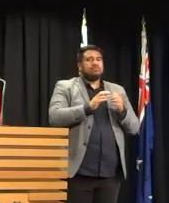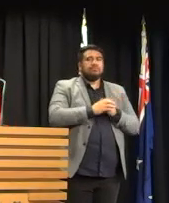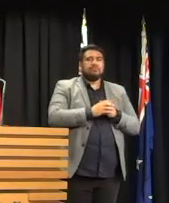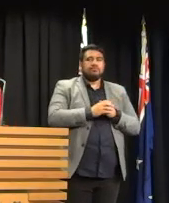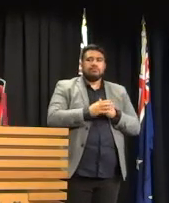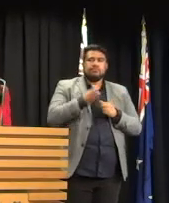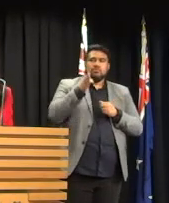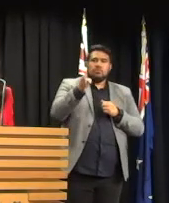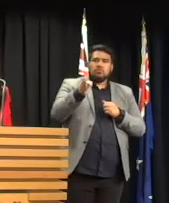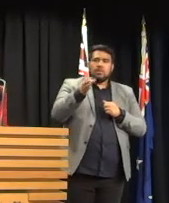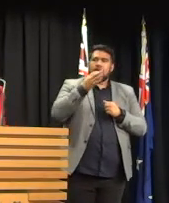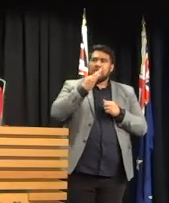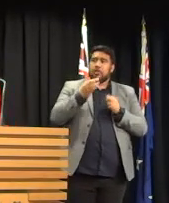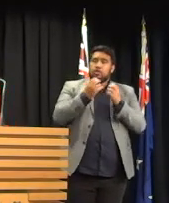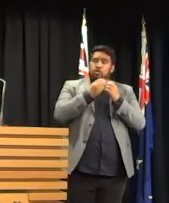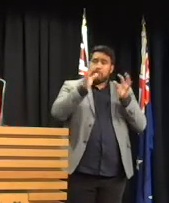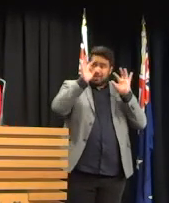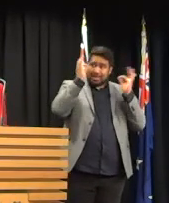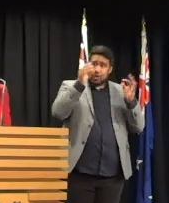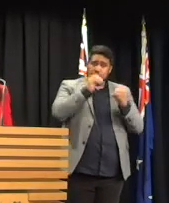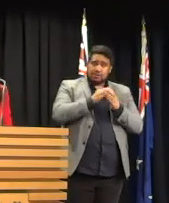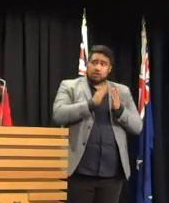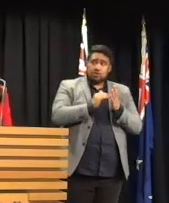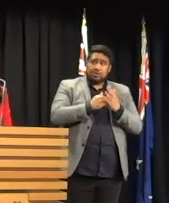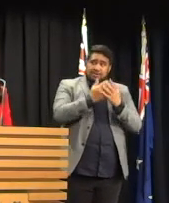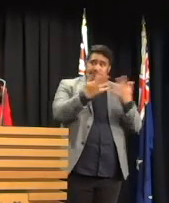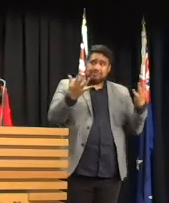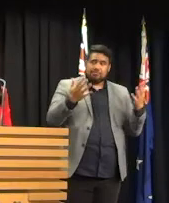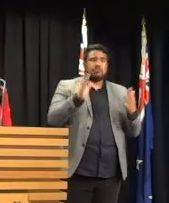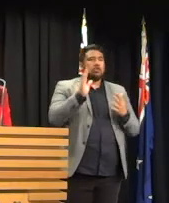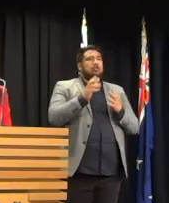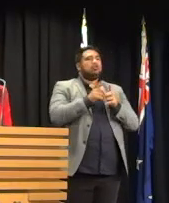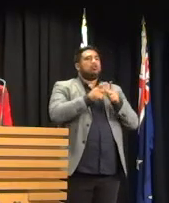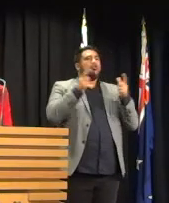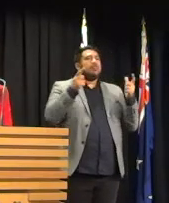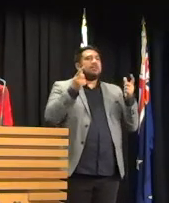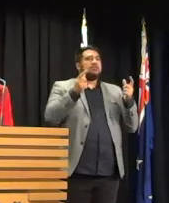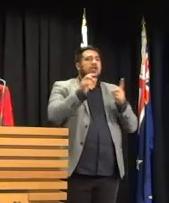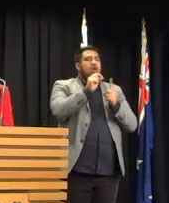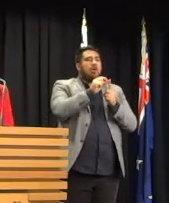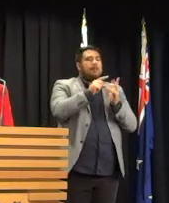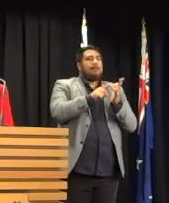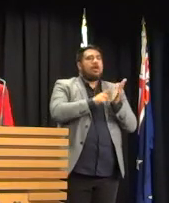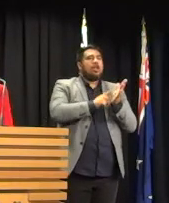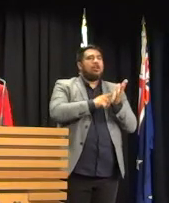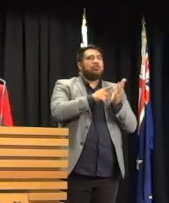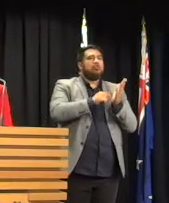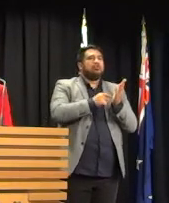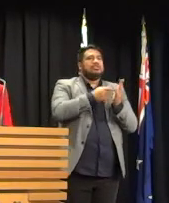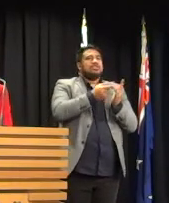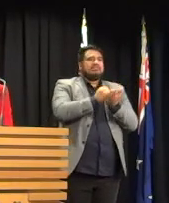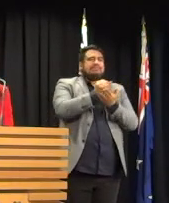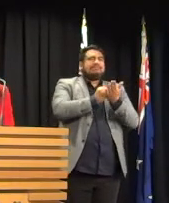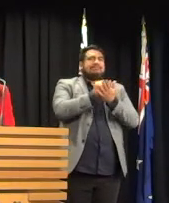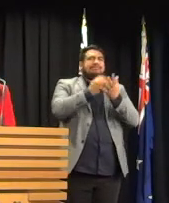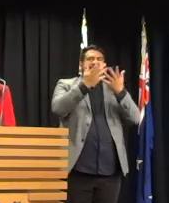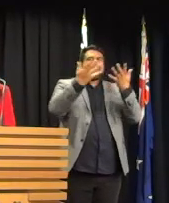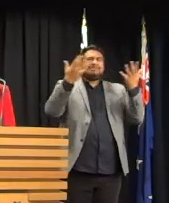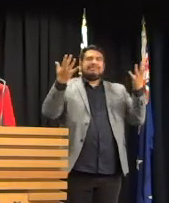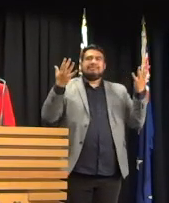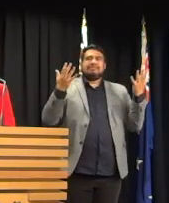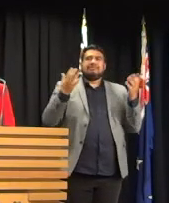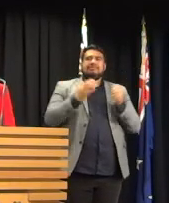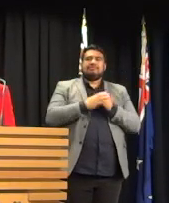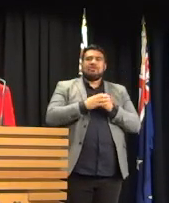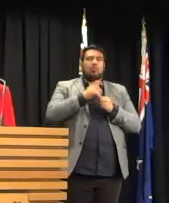in New Zealand? There's too much pollution in New Zealand, and that's why we have to have the conversation around water quality and